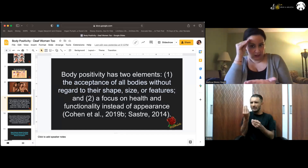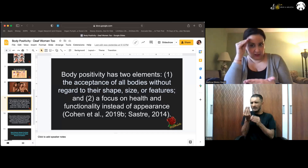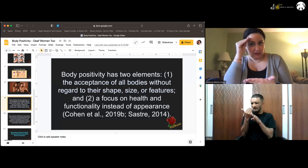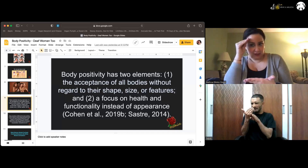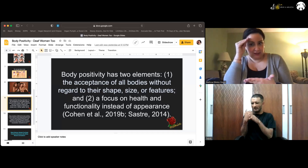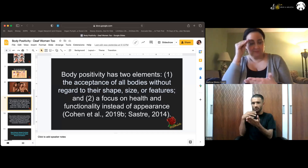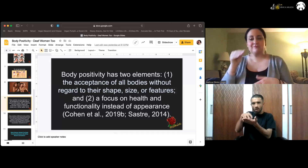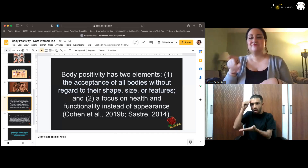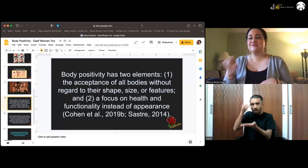suit you.